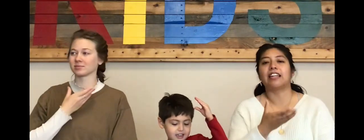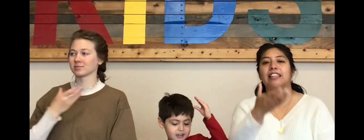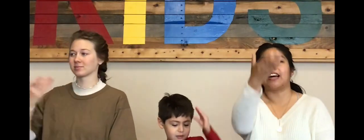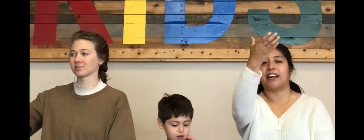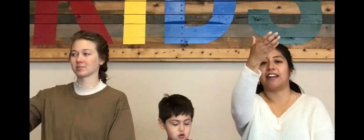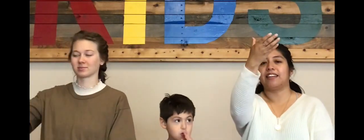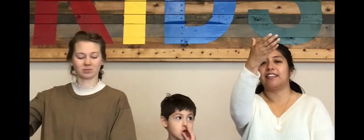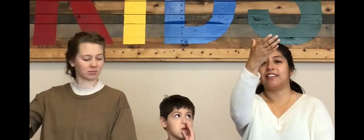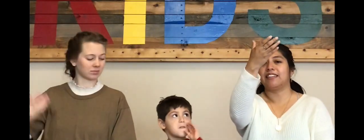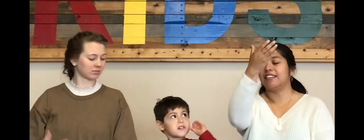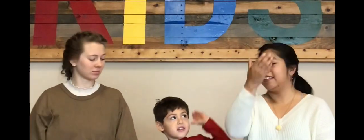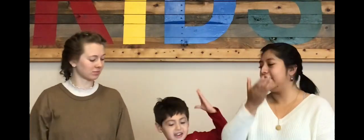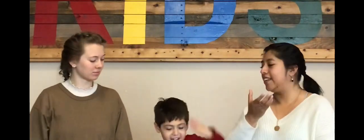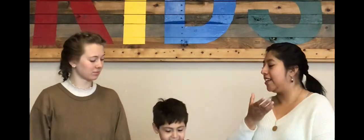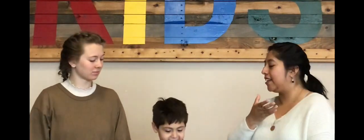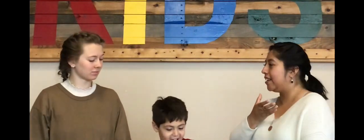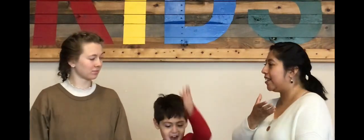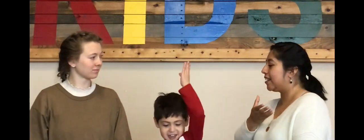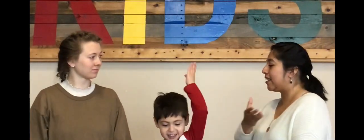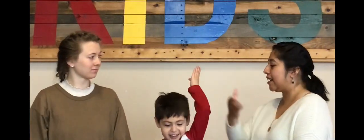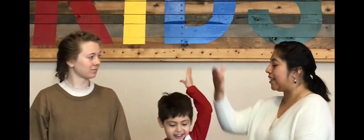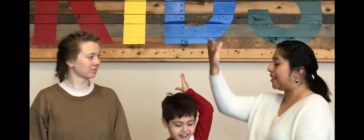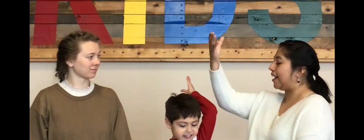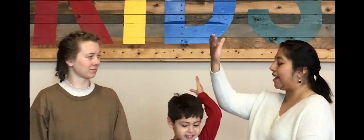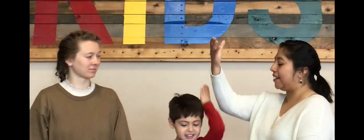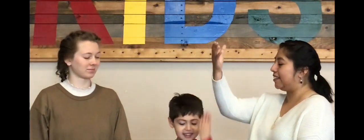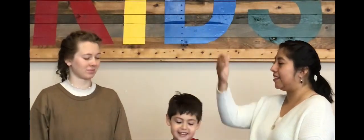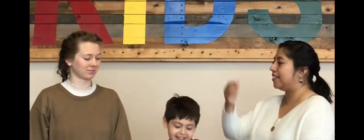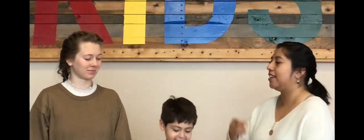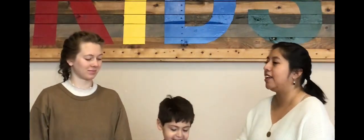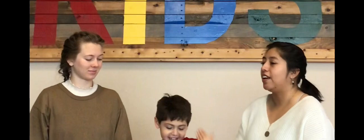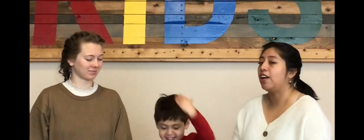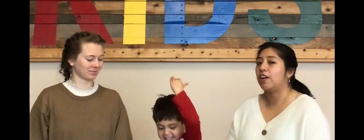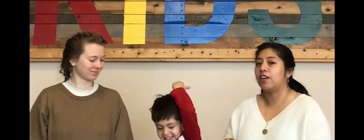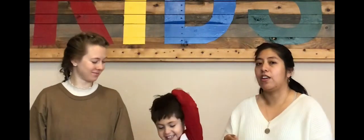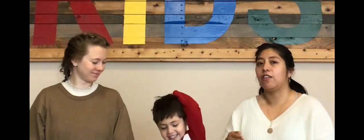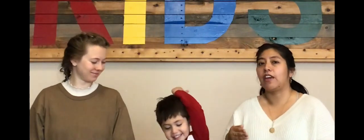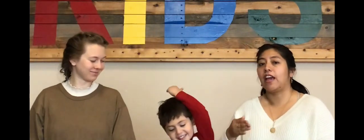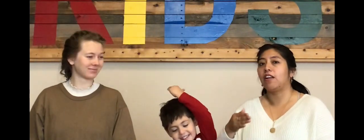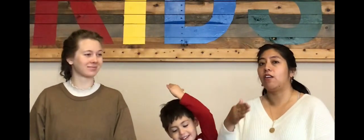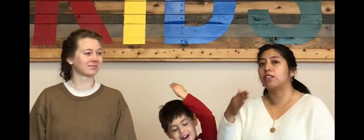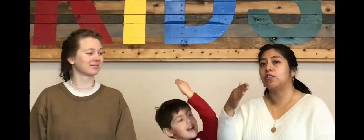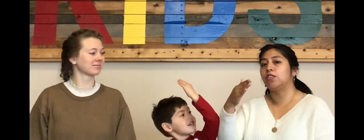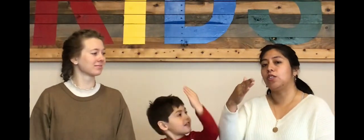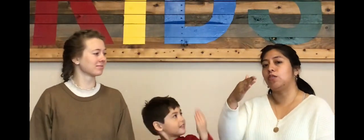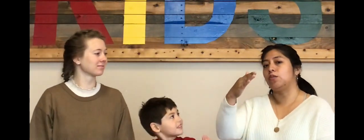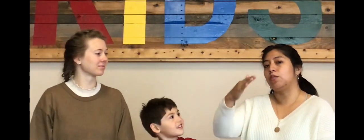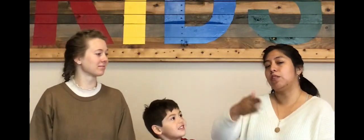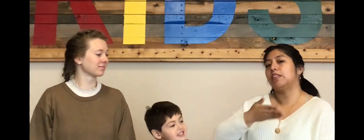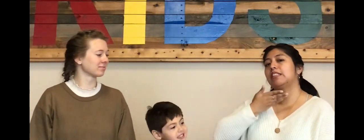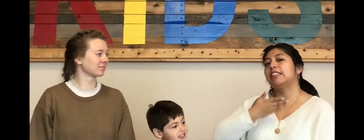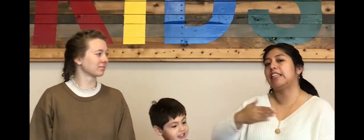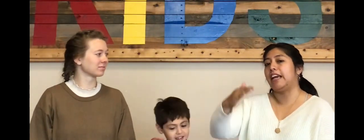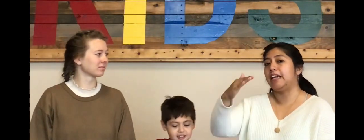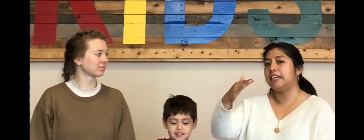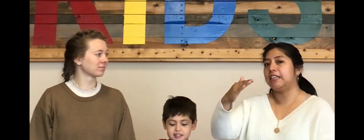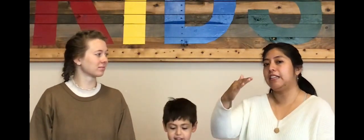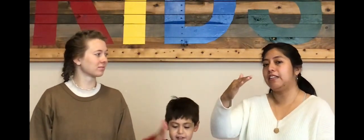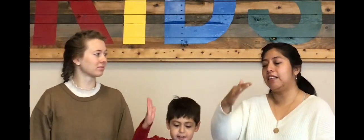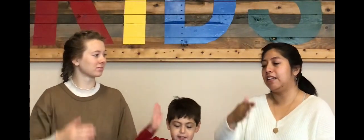Cantar. Cantar. Cantar. Cantar. You can also do sing.